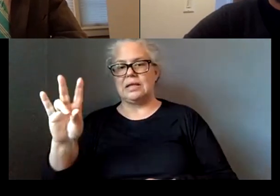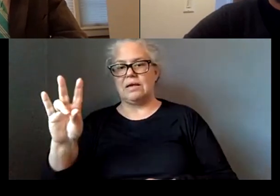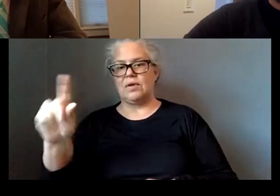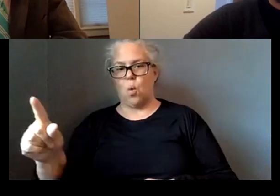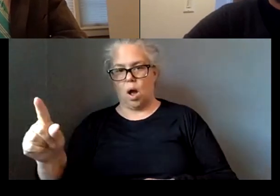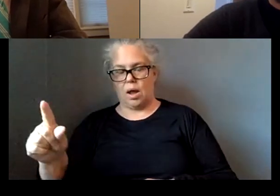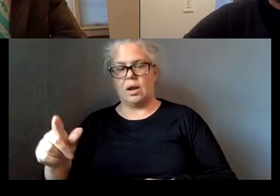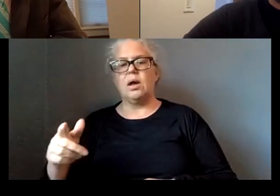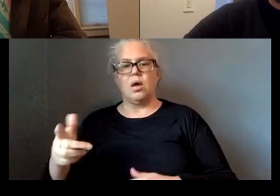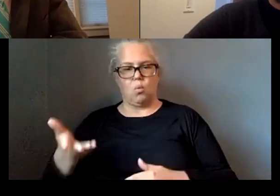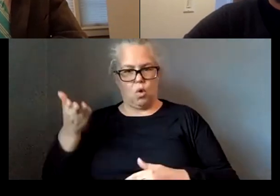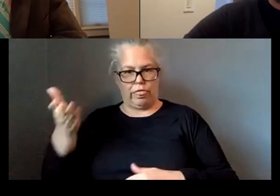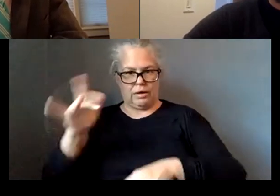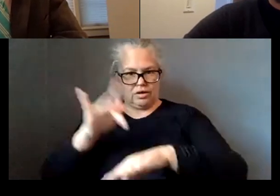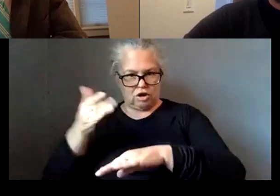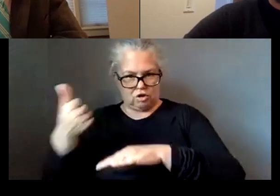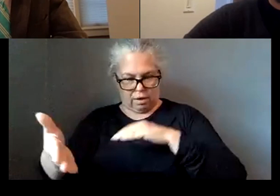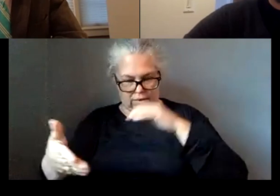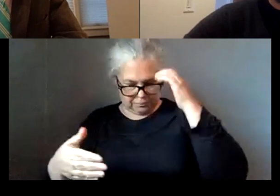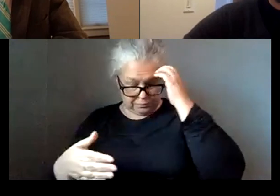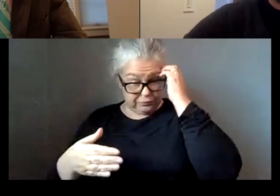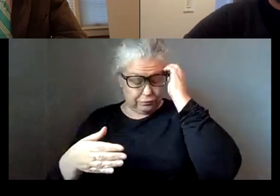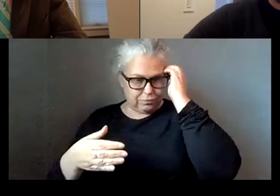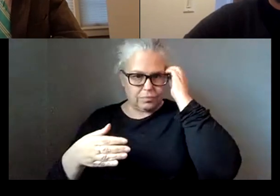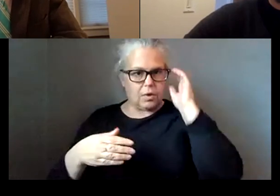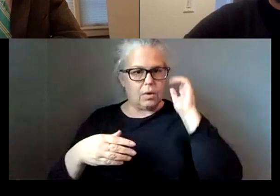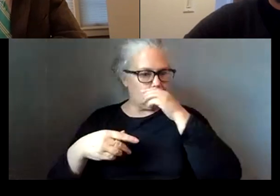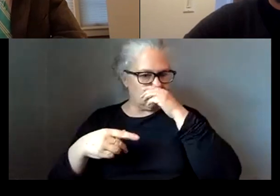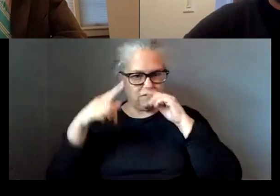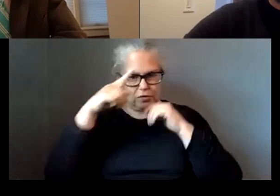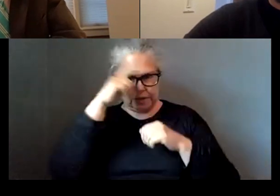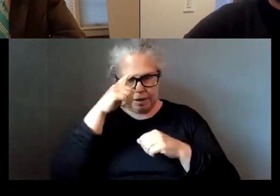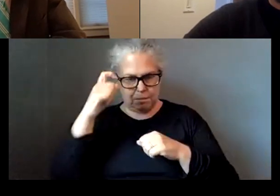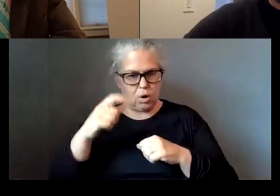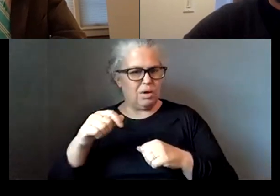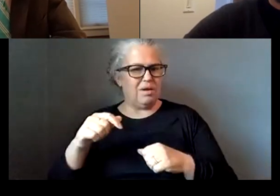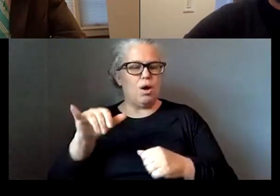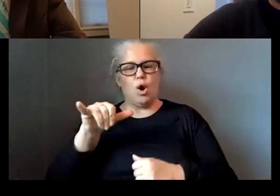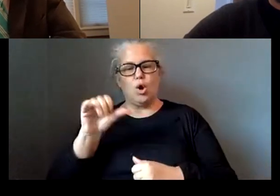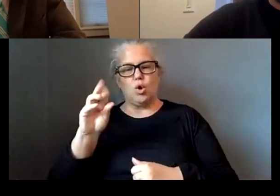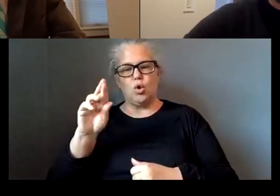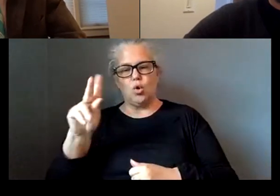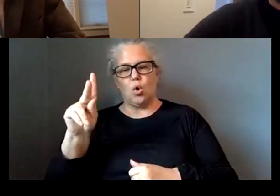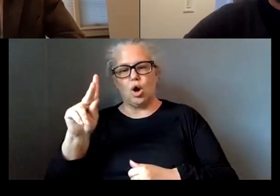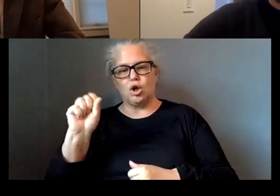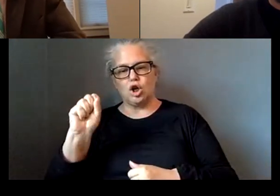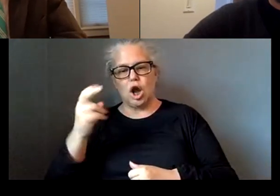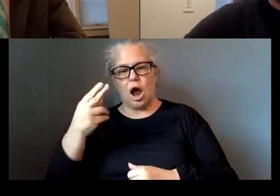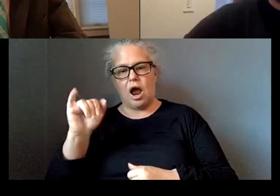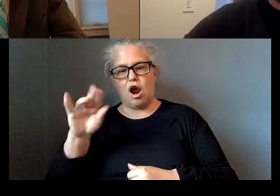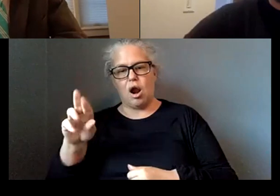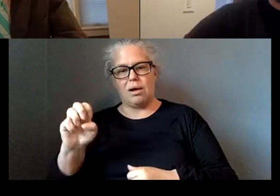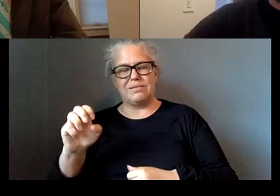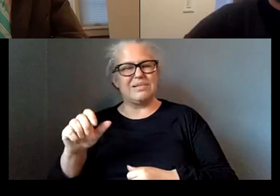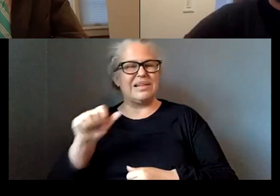absolutely loved it. We didn't have much experience with Yorkshire. I mean, we had visited York and some of the other places,